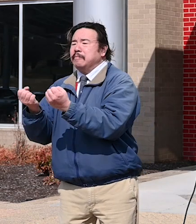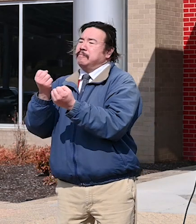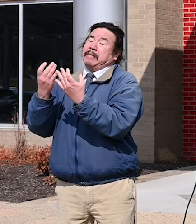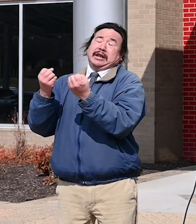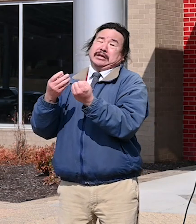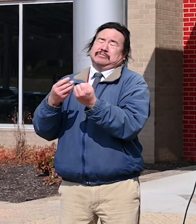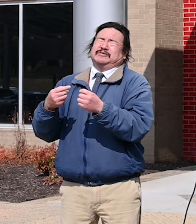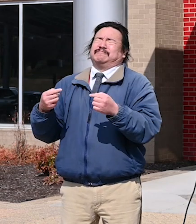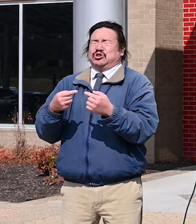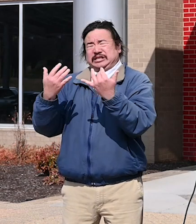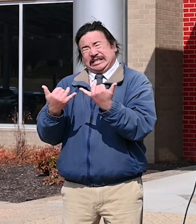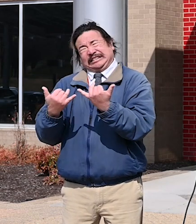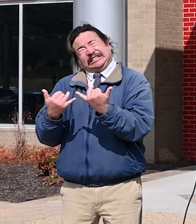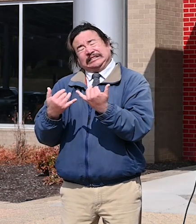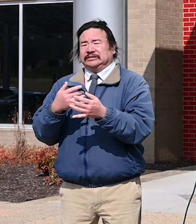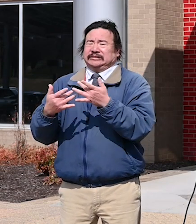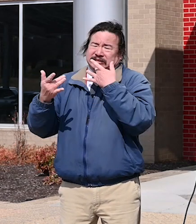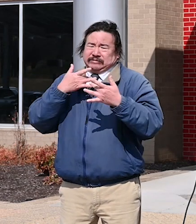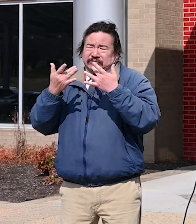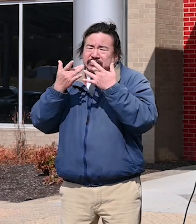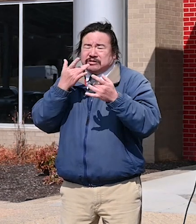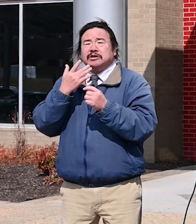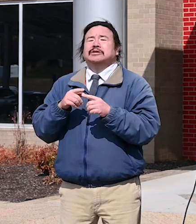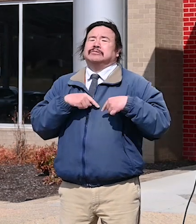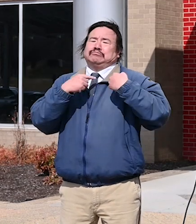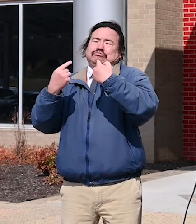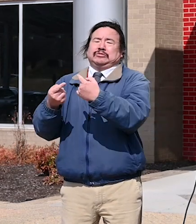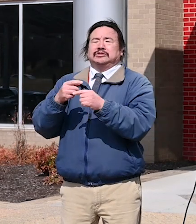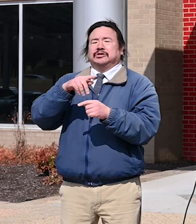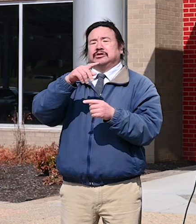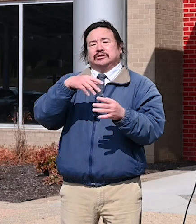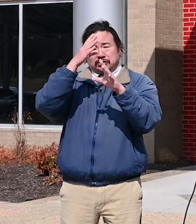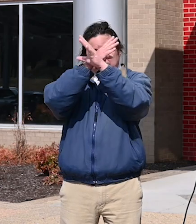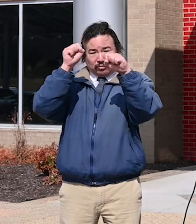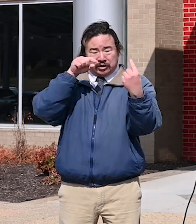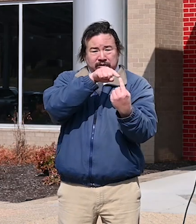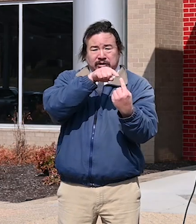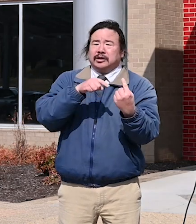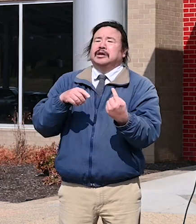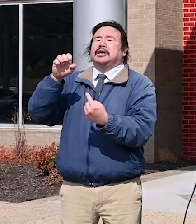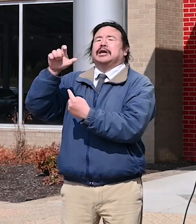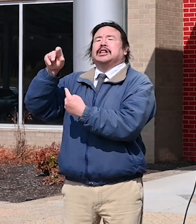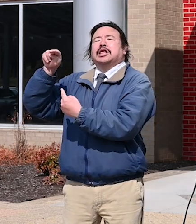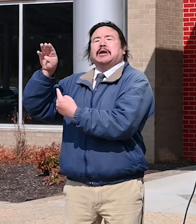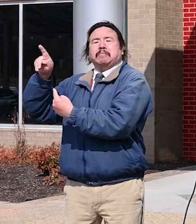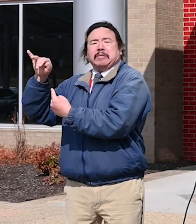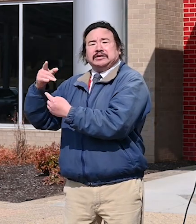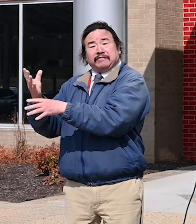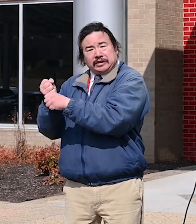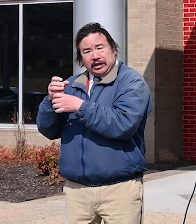whom are hurting. Since joining the Trump administration, Elon Musk and his department have taken